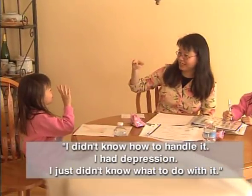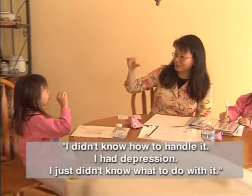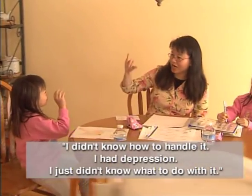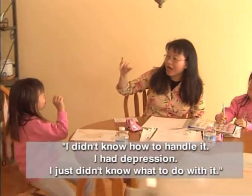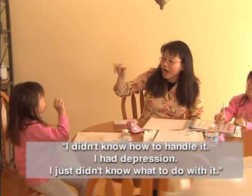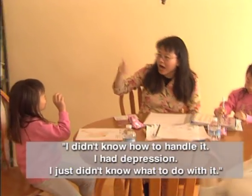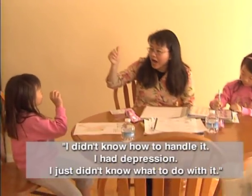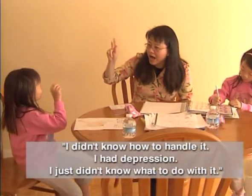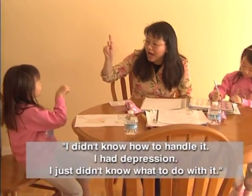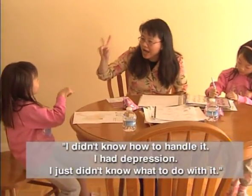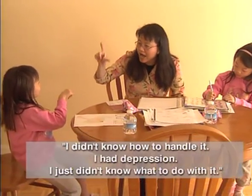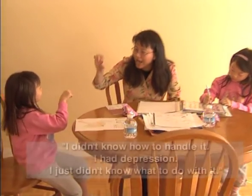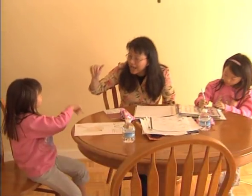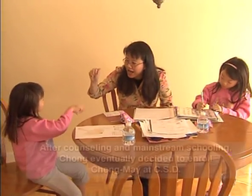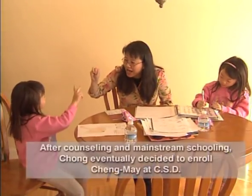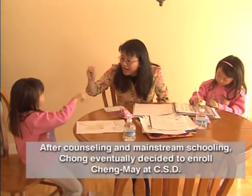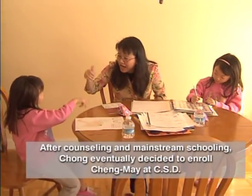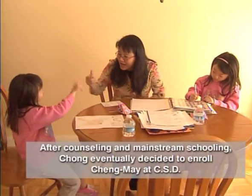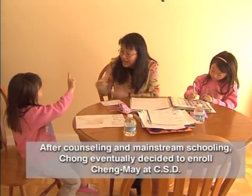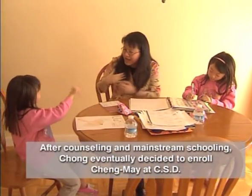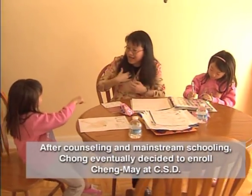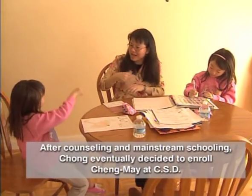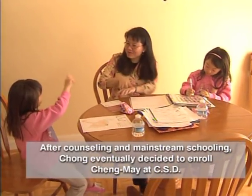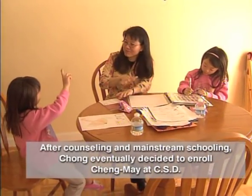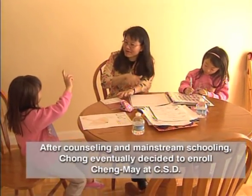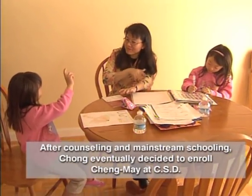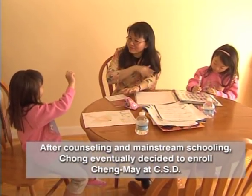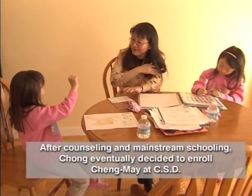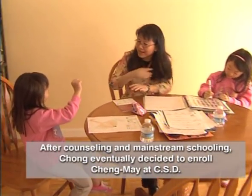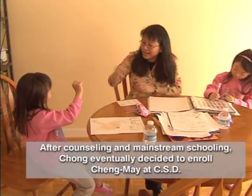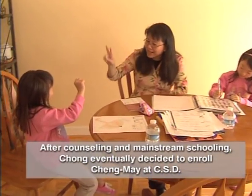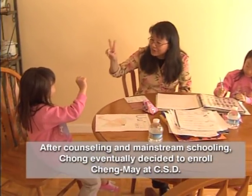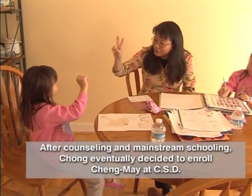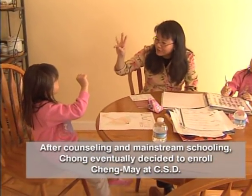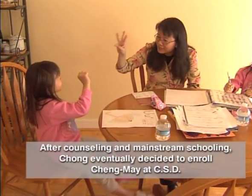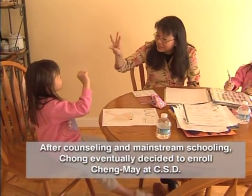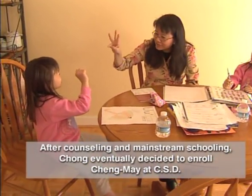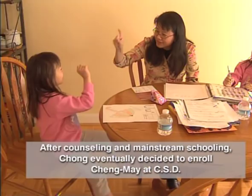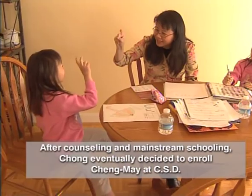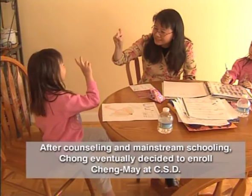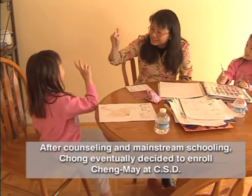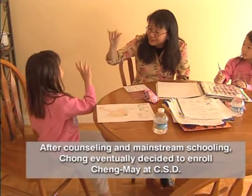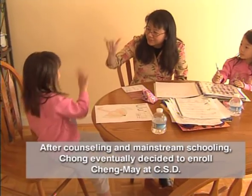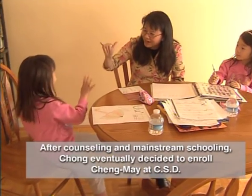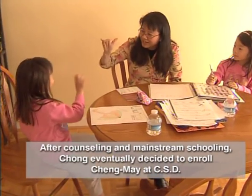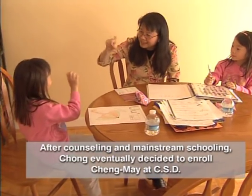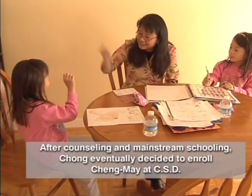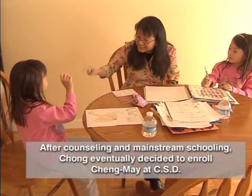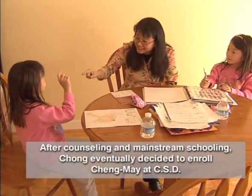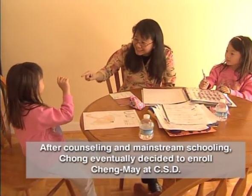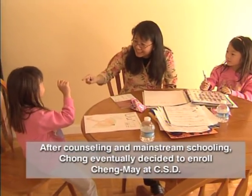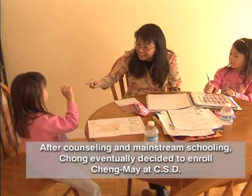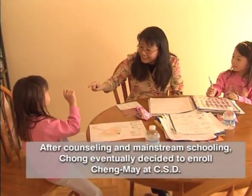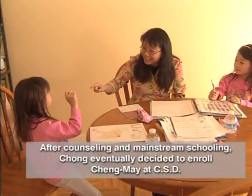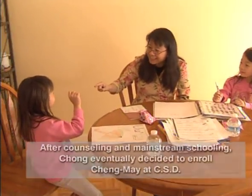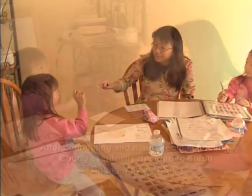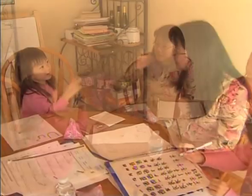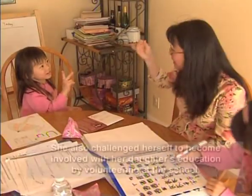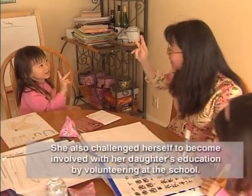just didn't know what to do with it. After counseling and mainstream schooling, Chong eventually decided to enroll Cheng Mei at CSD. She